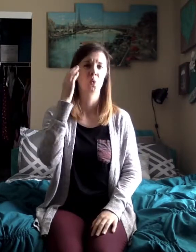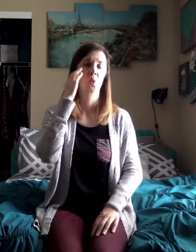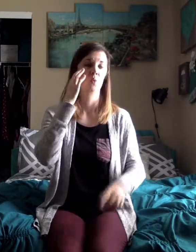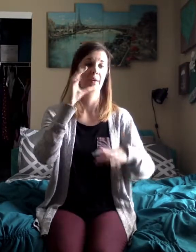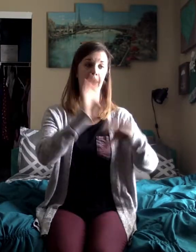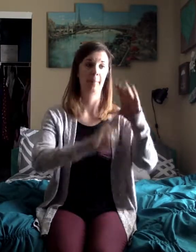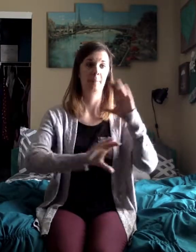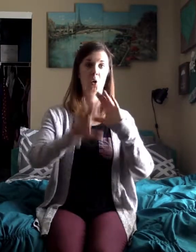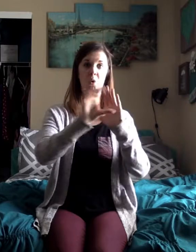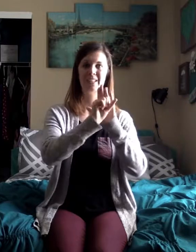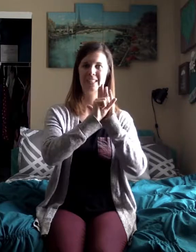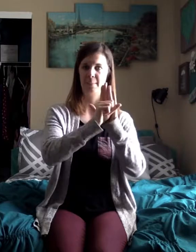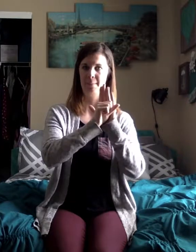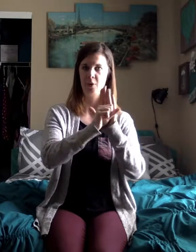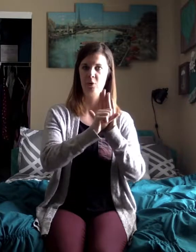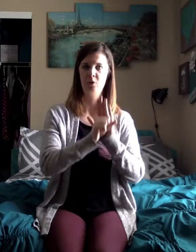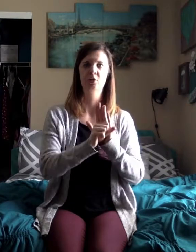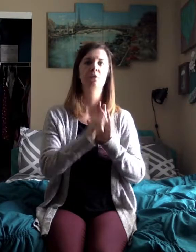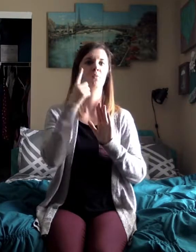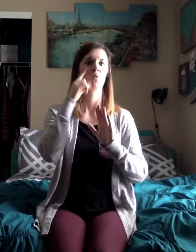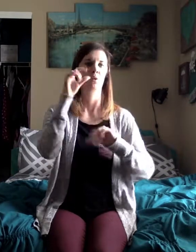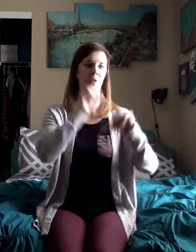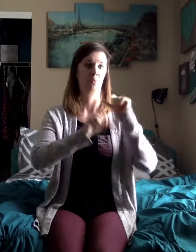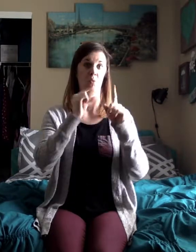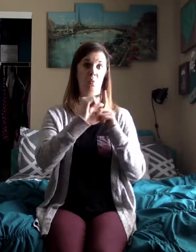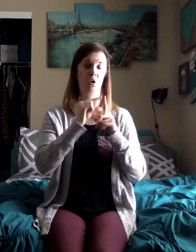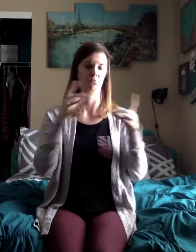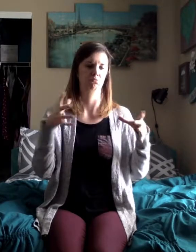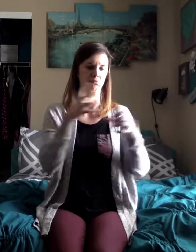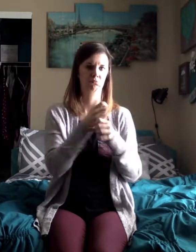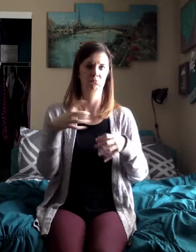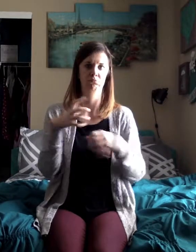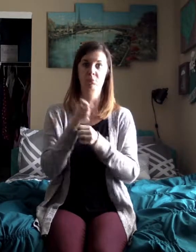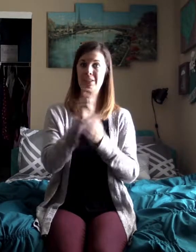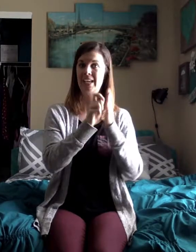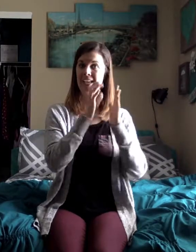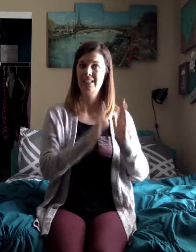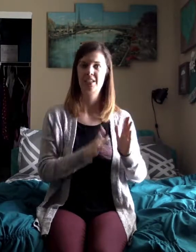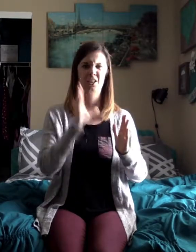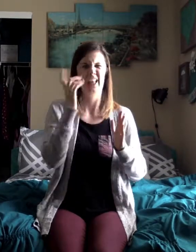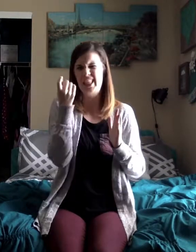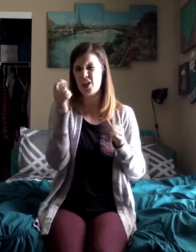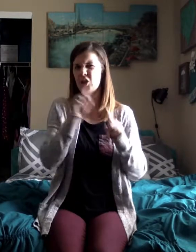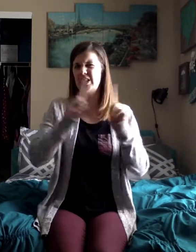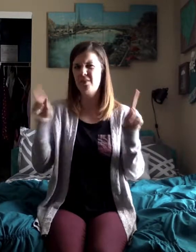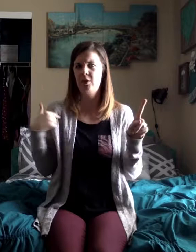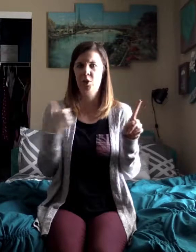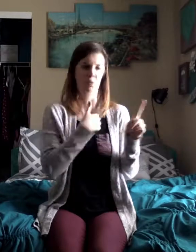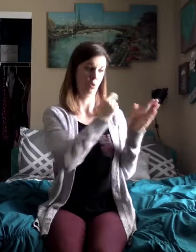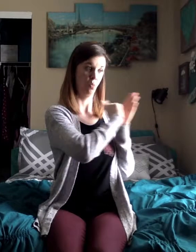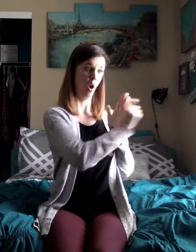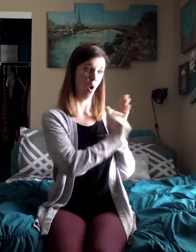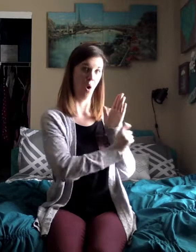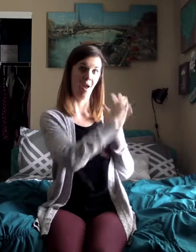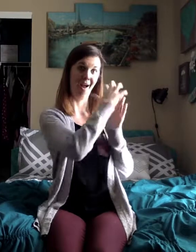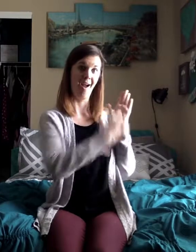to represent what they're trying to talk about. So a scientist would write this a little differently than what we just did. It would look something like this.